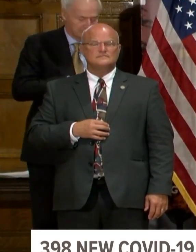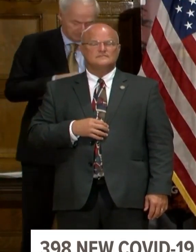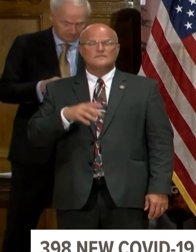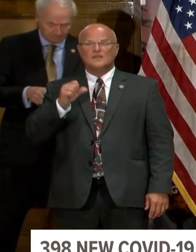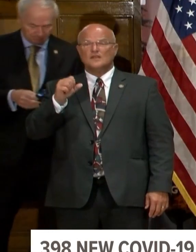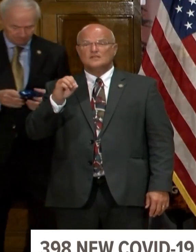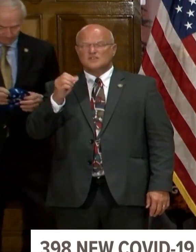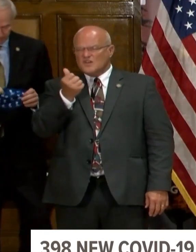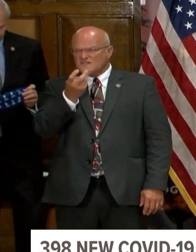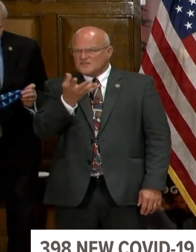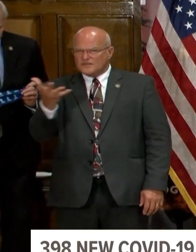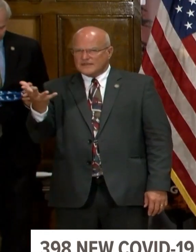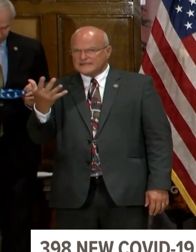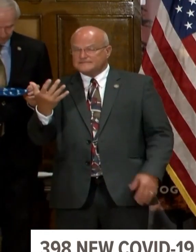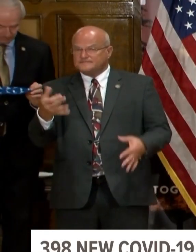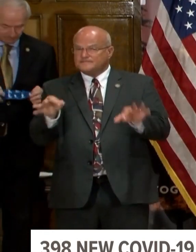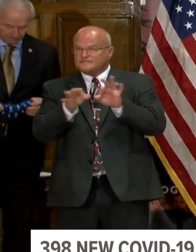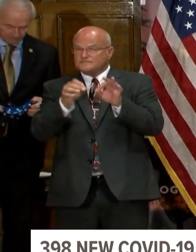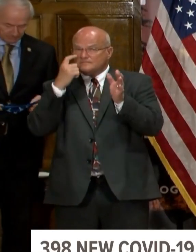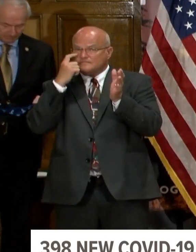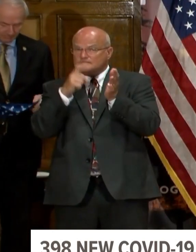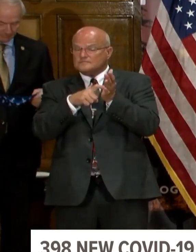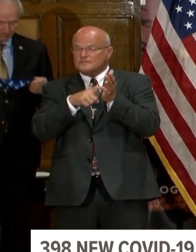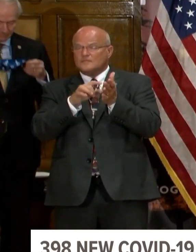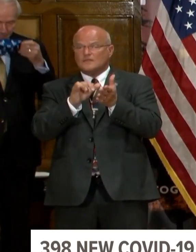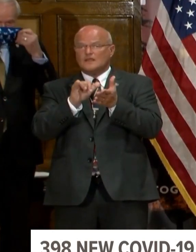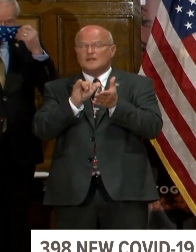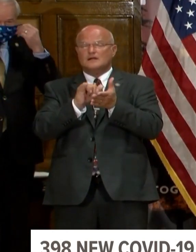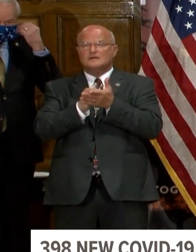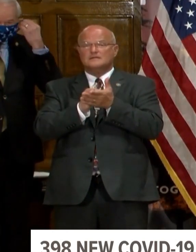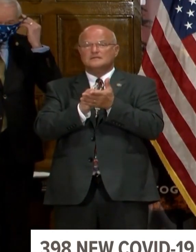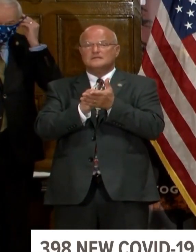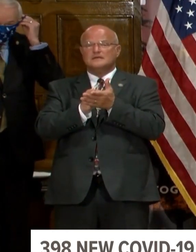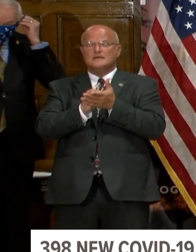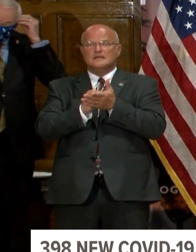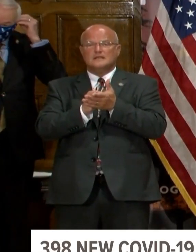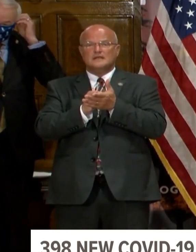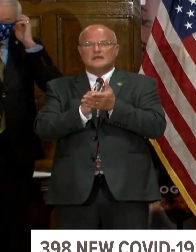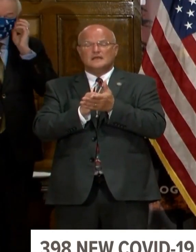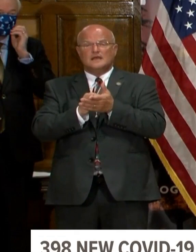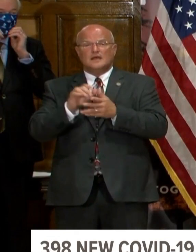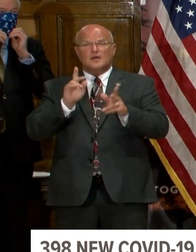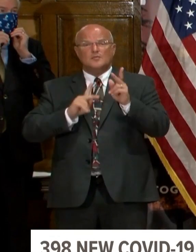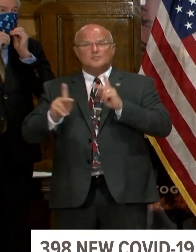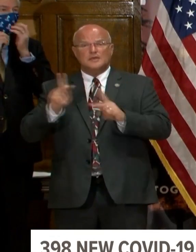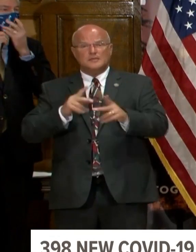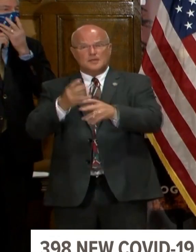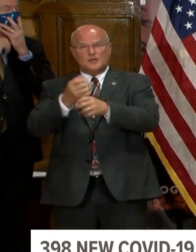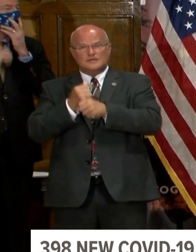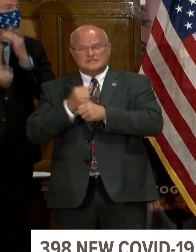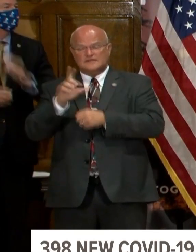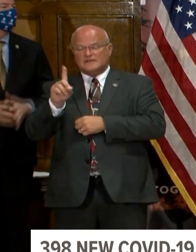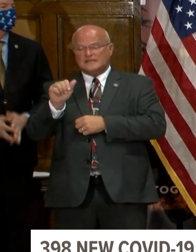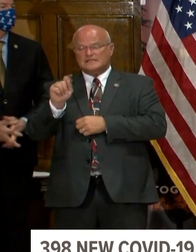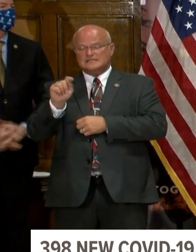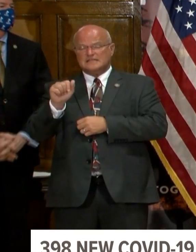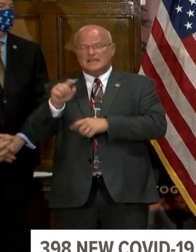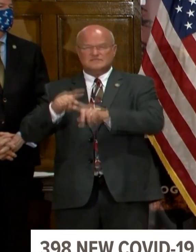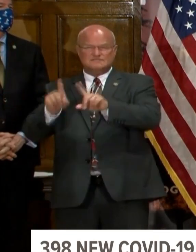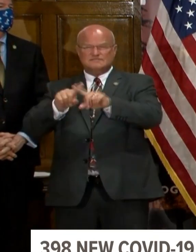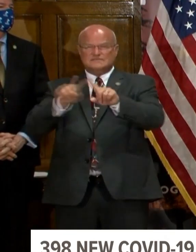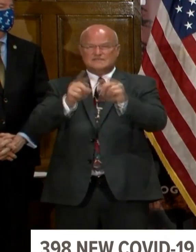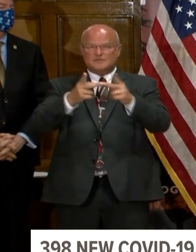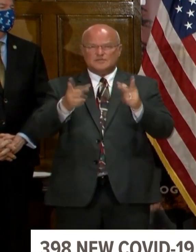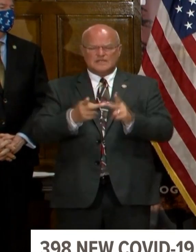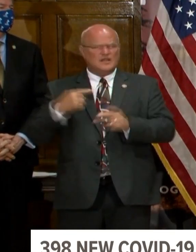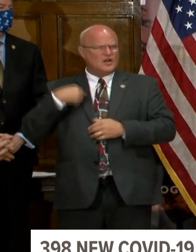So a couple of things. I think it's important to note that the public is receiving data from different sources. So I